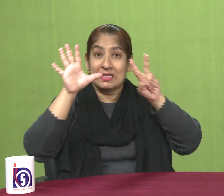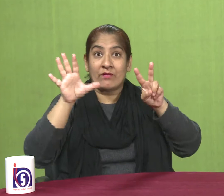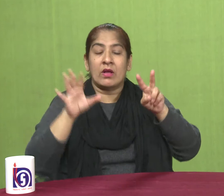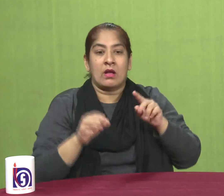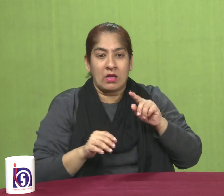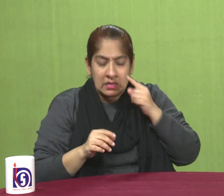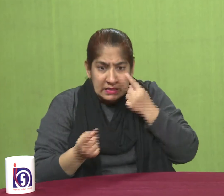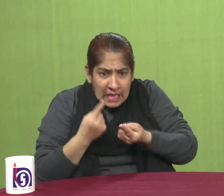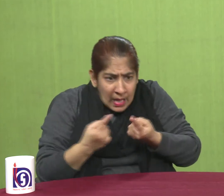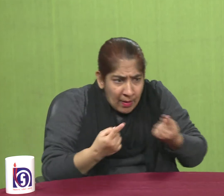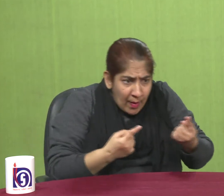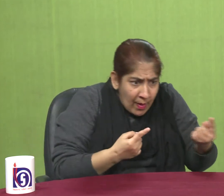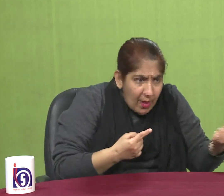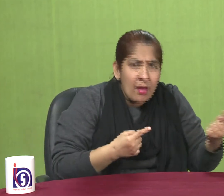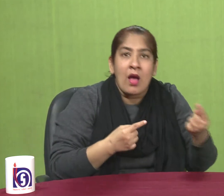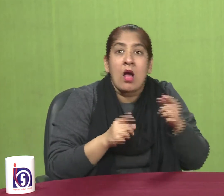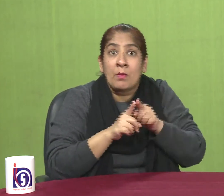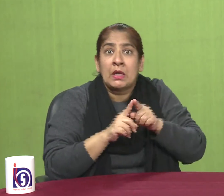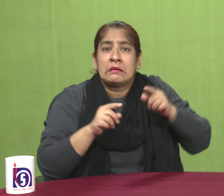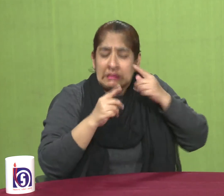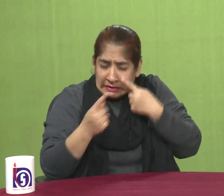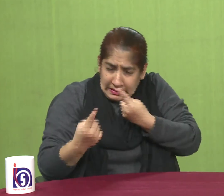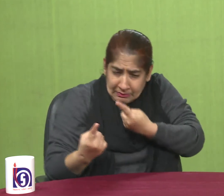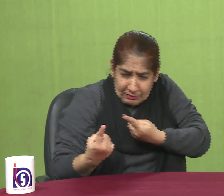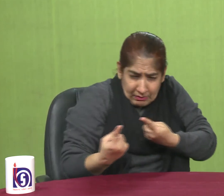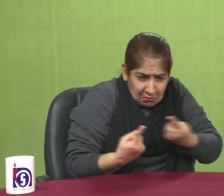Seventh point is excise clearance.